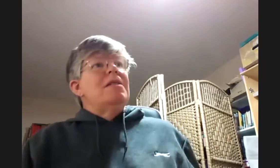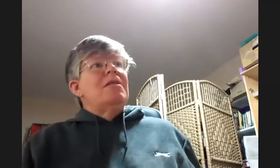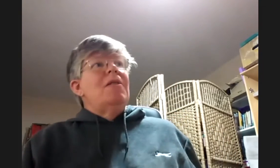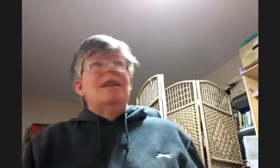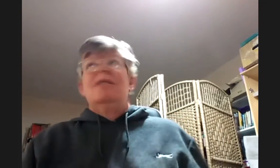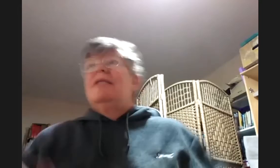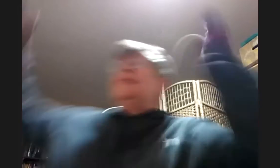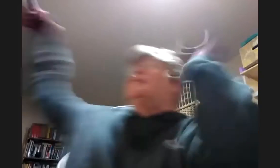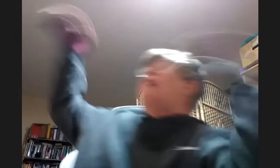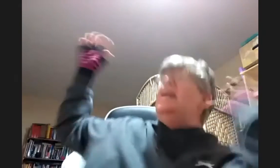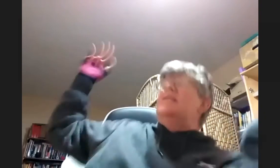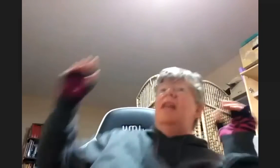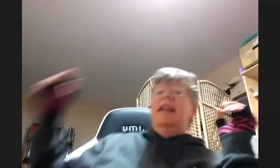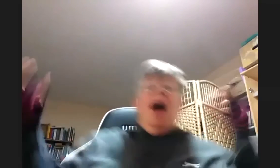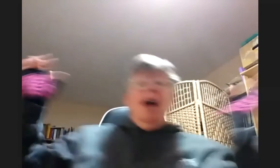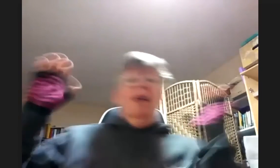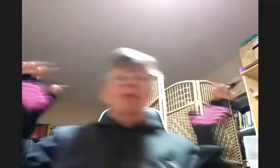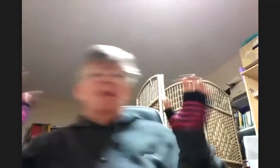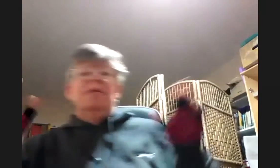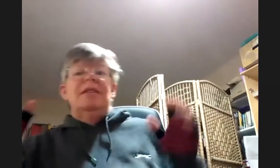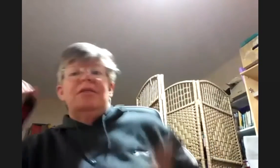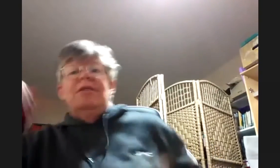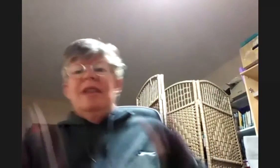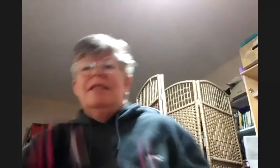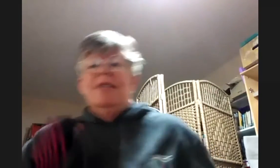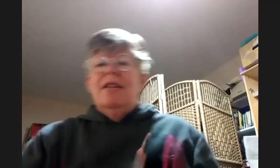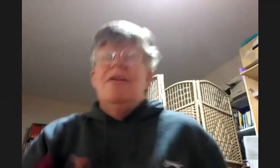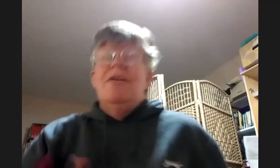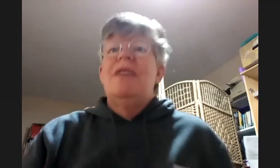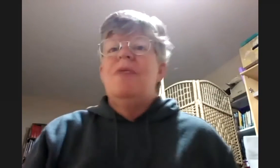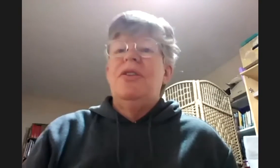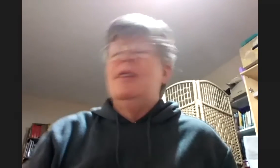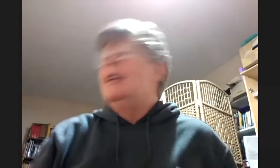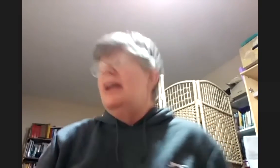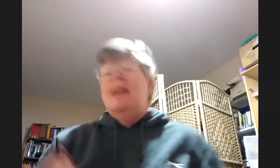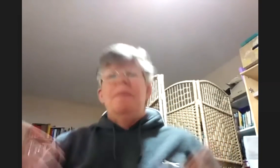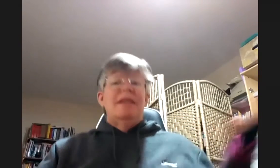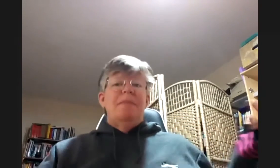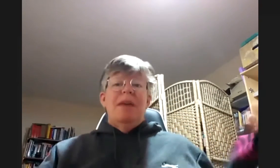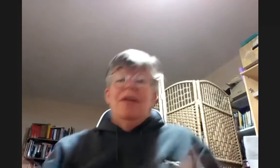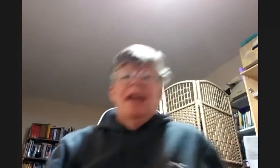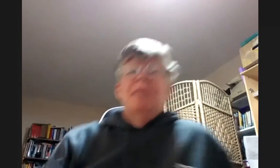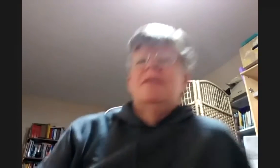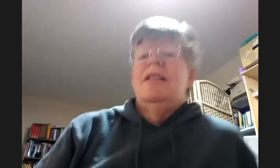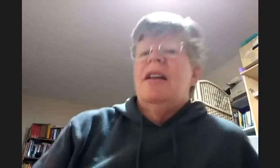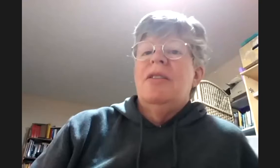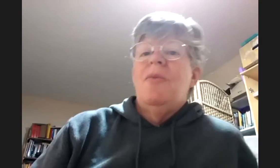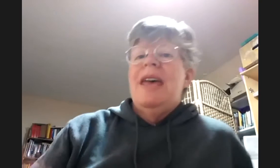going? And she said, the sky is falling. Oh, oh, said Turkey, and started running with her. And they picked up other animals along the way,